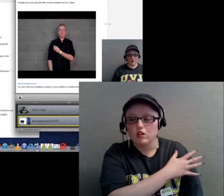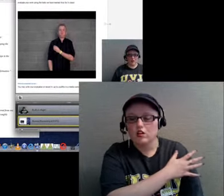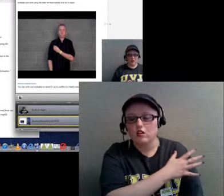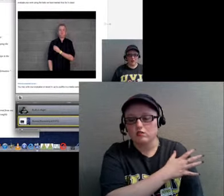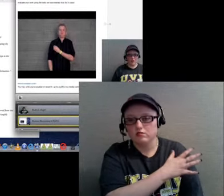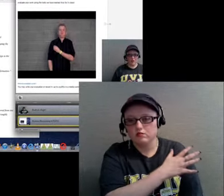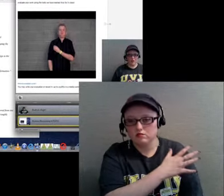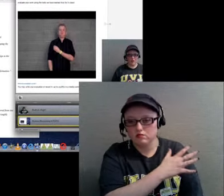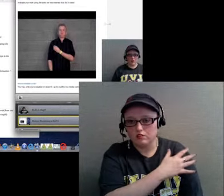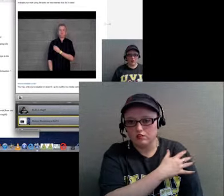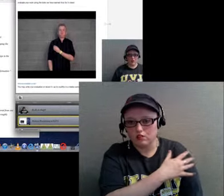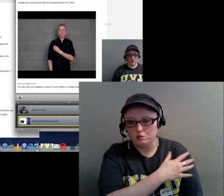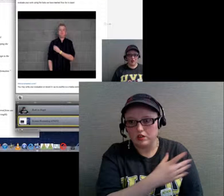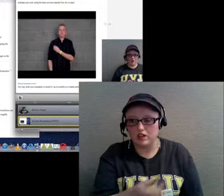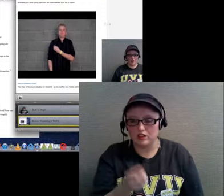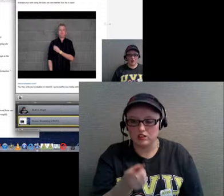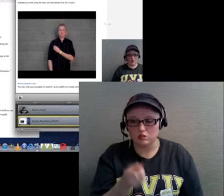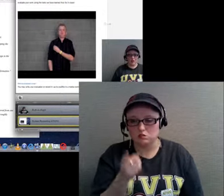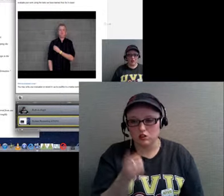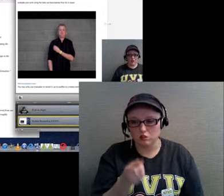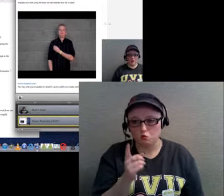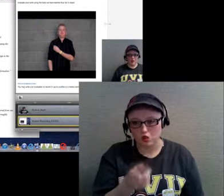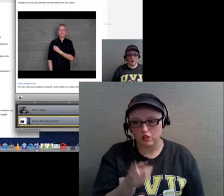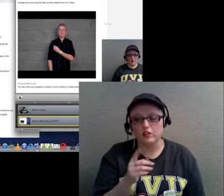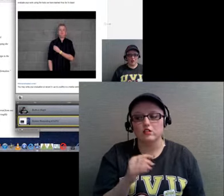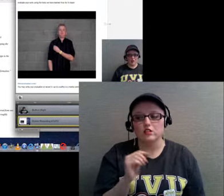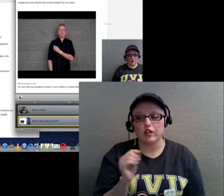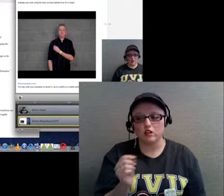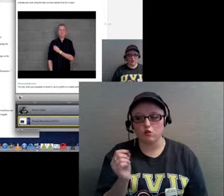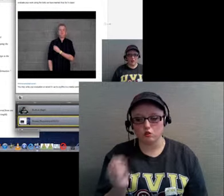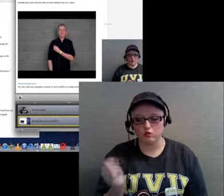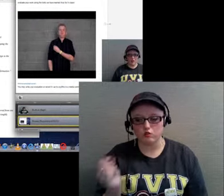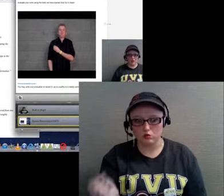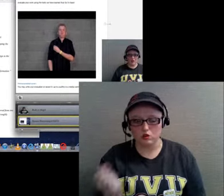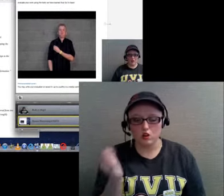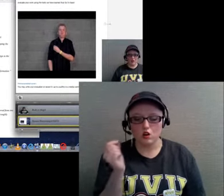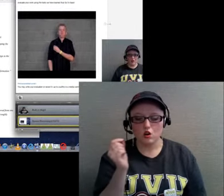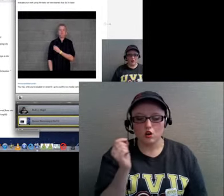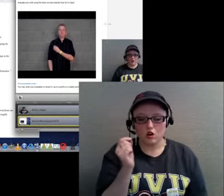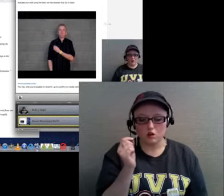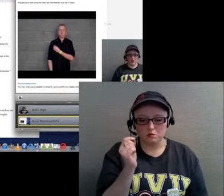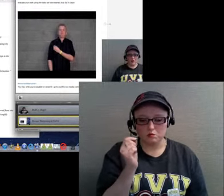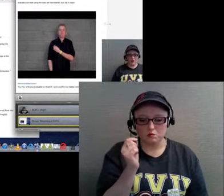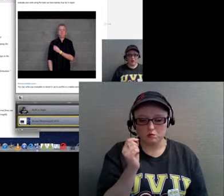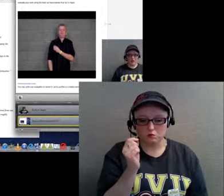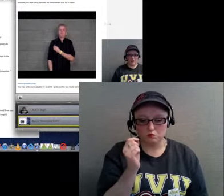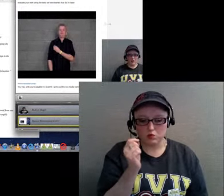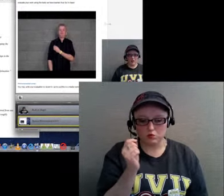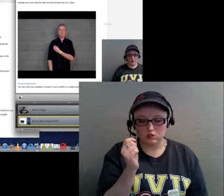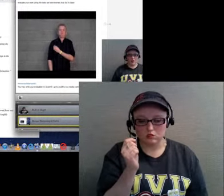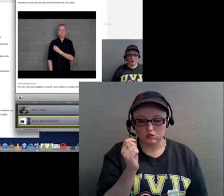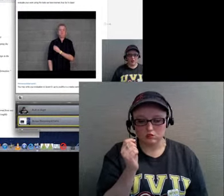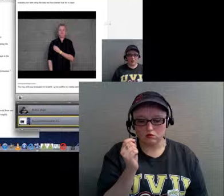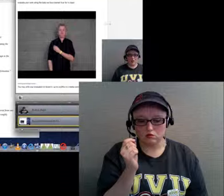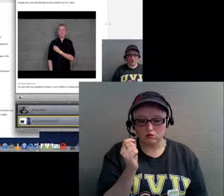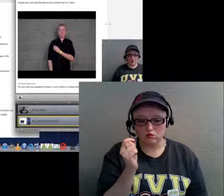throbbing of his arm, and I think that's a good word that I could have used,